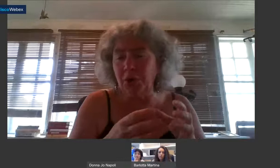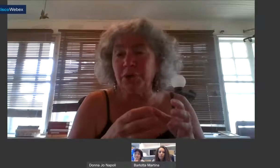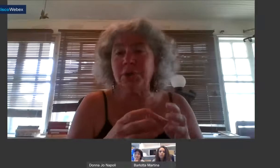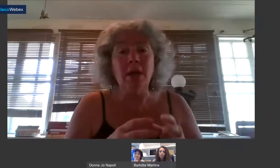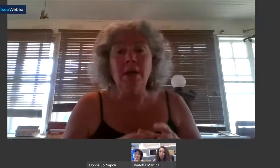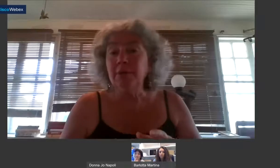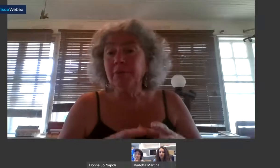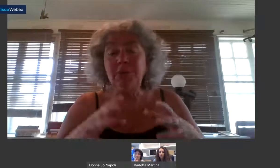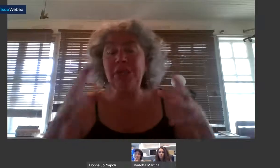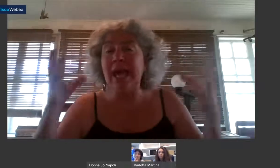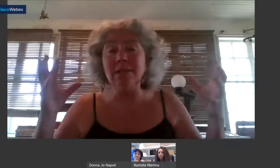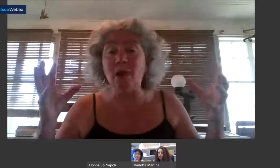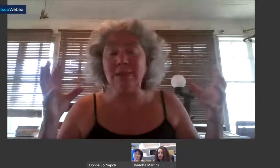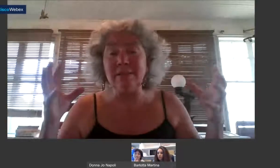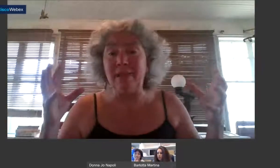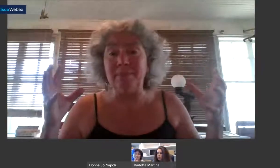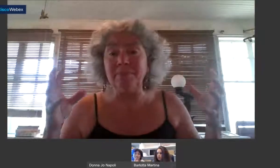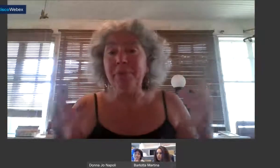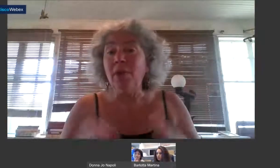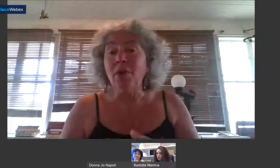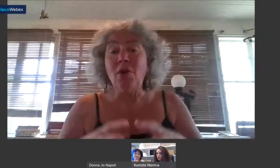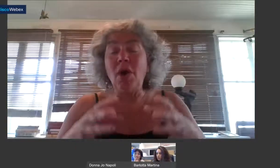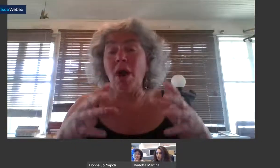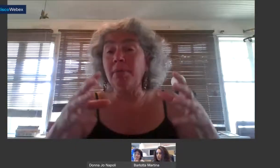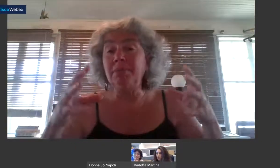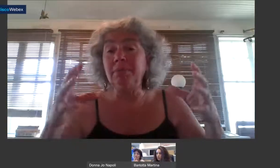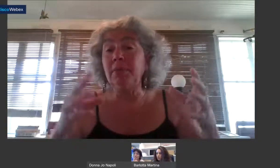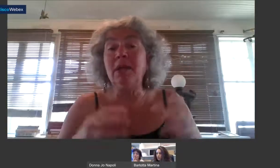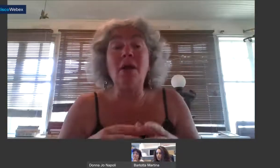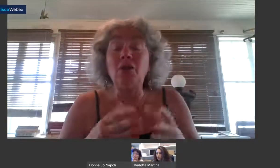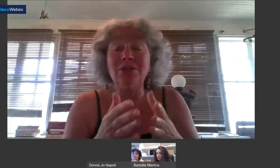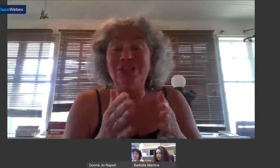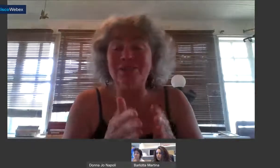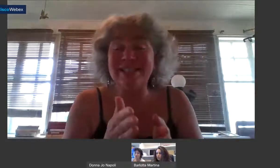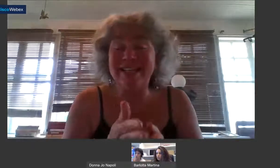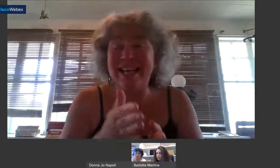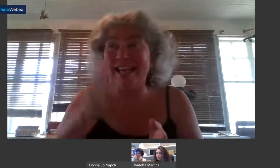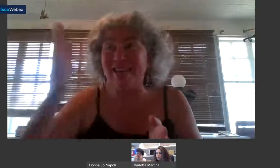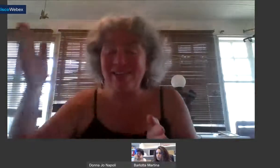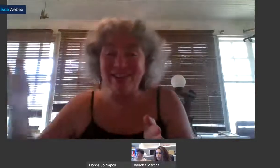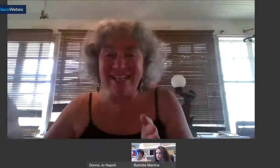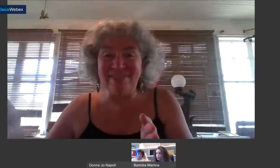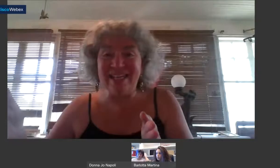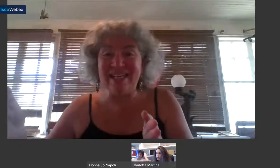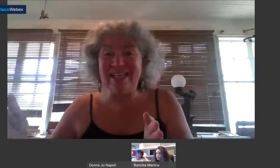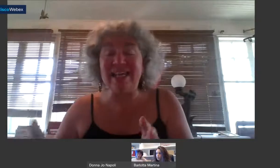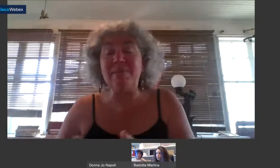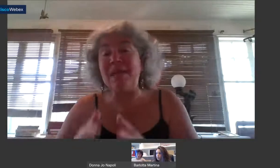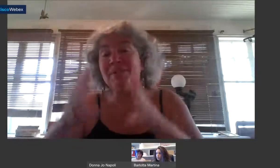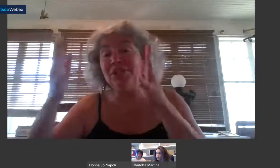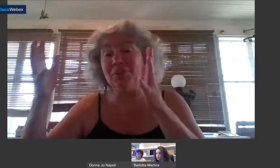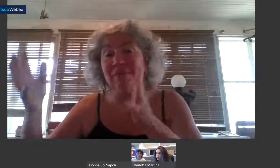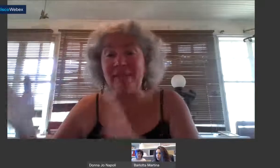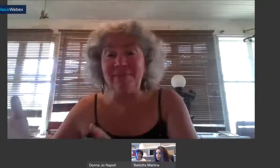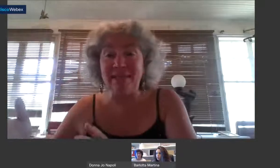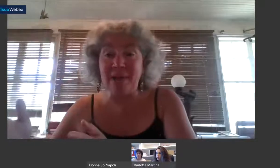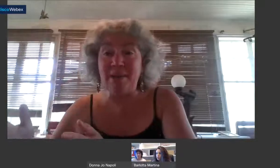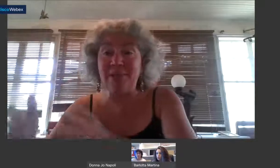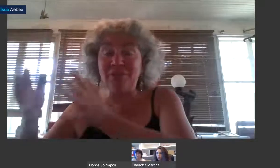words. She held on to them. Um, of course, she wasn't any longer living in Italy. Maybe she would have given them up if she